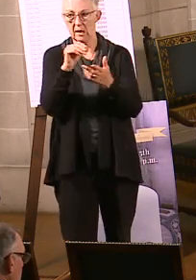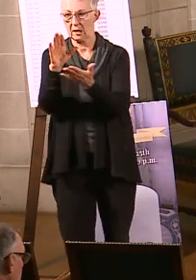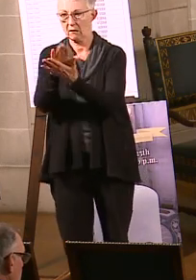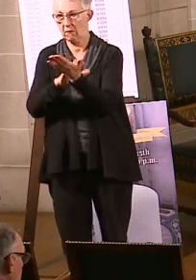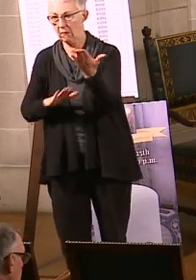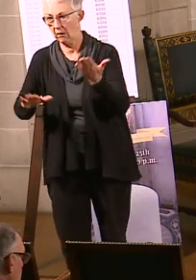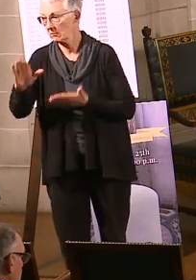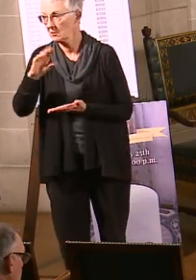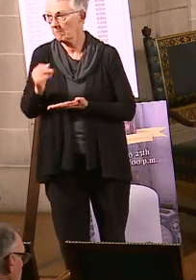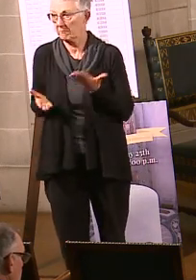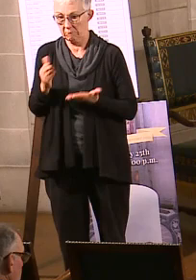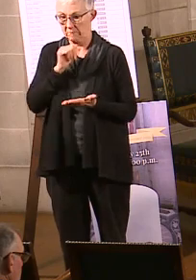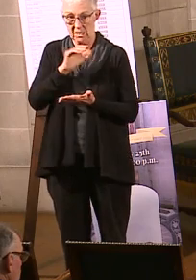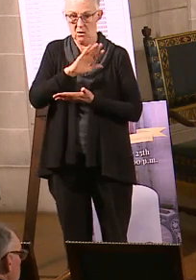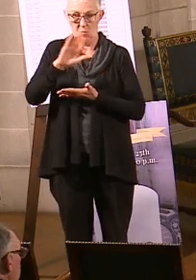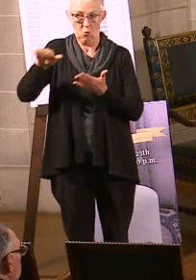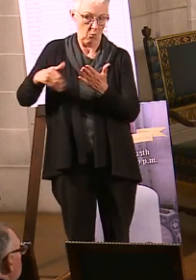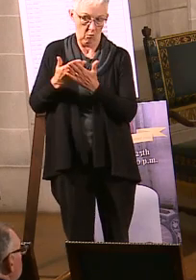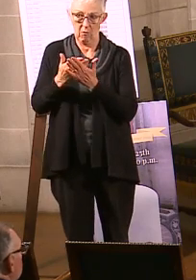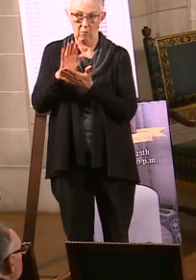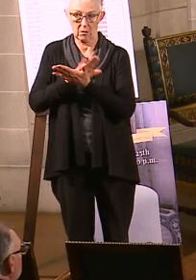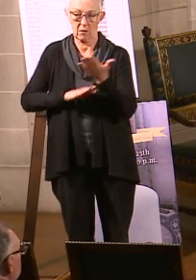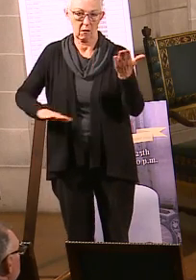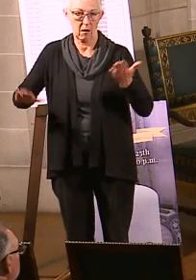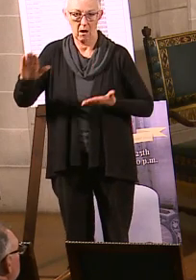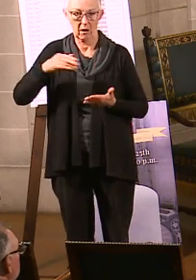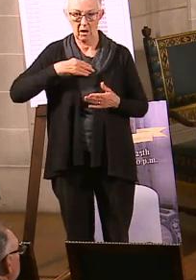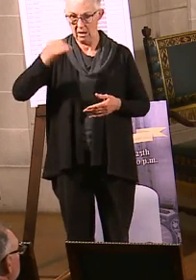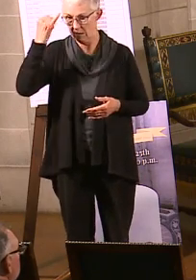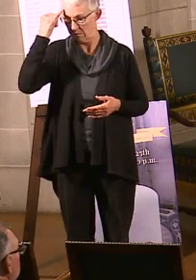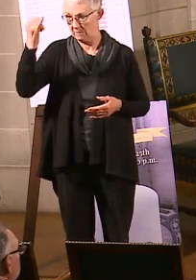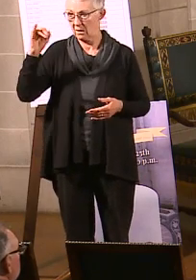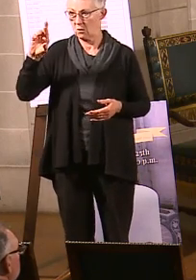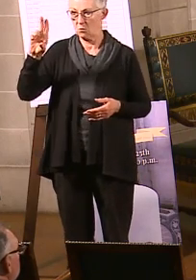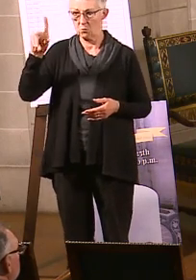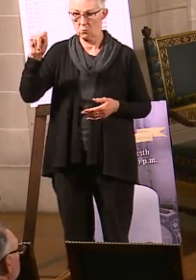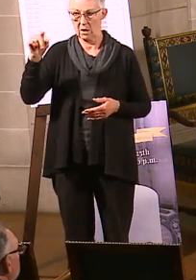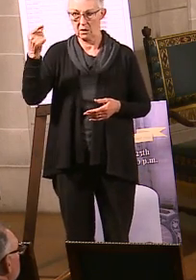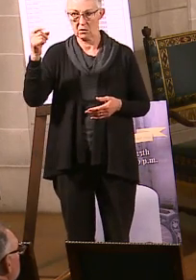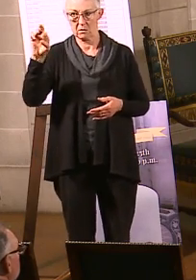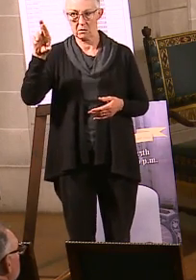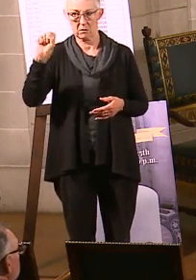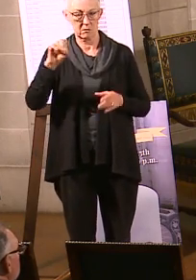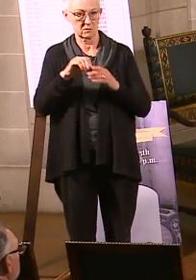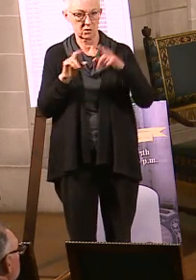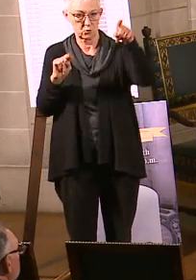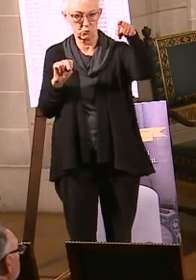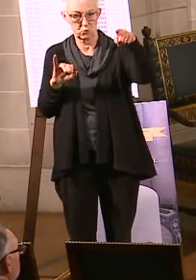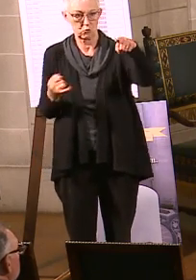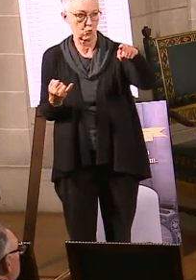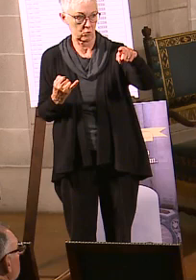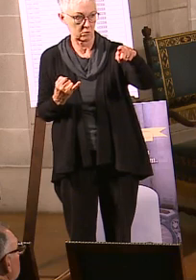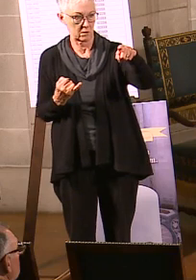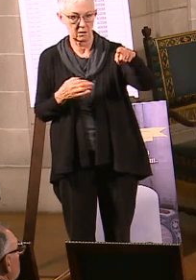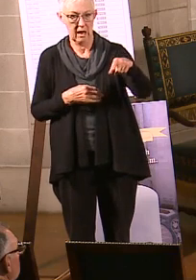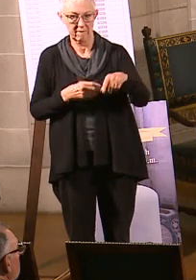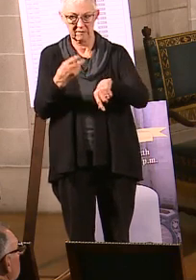be every school. For example, I can imagine Rutgers in New Jersey is going to have a hard time, or a lot harder time than we will here in